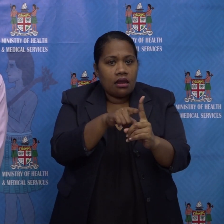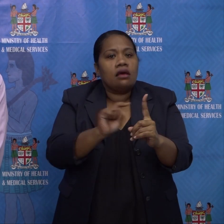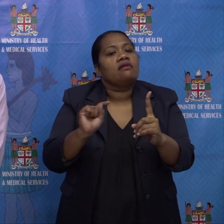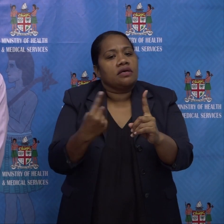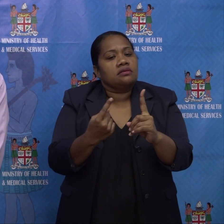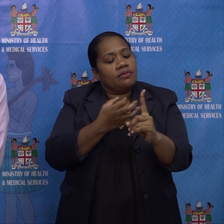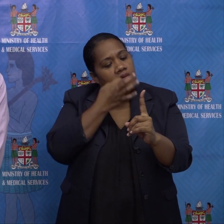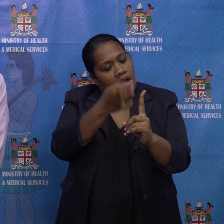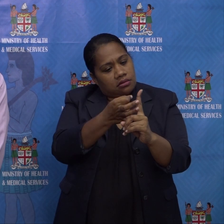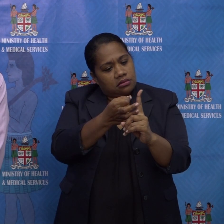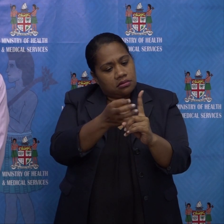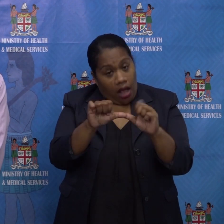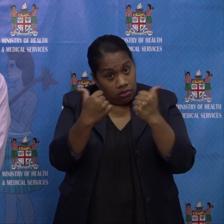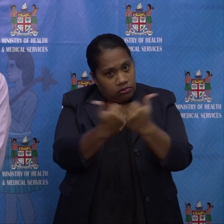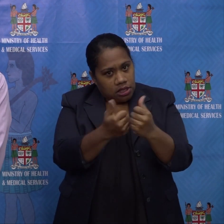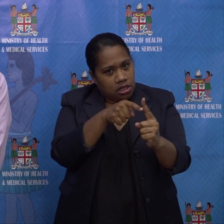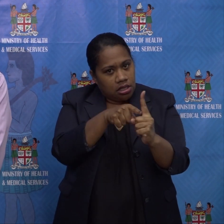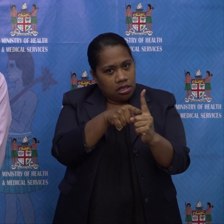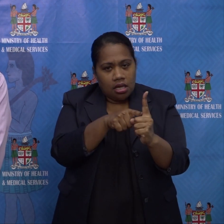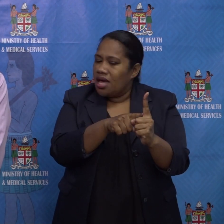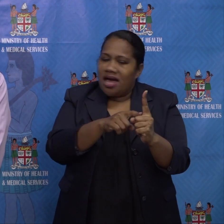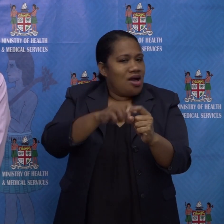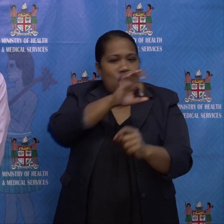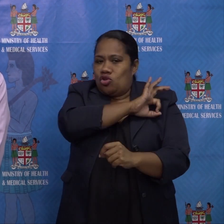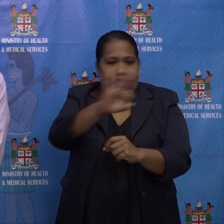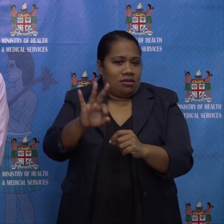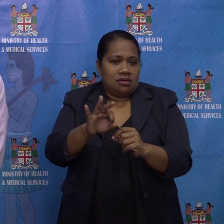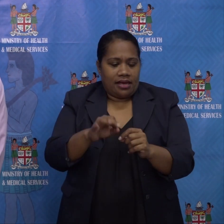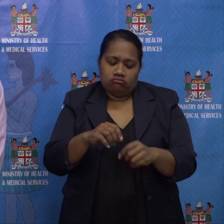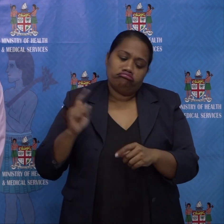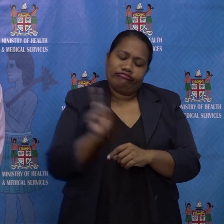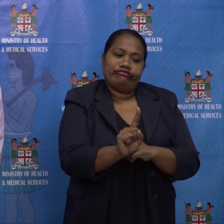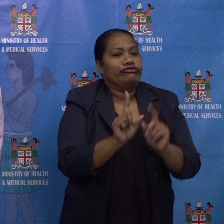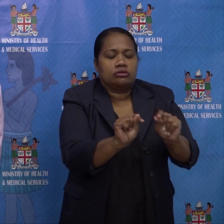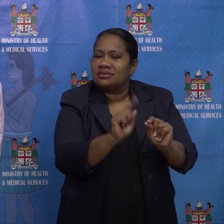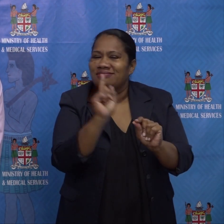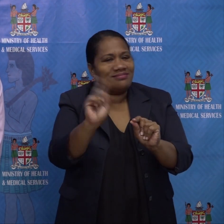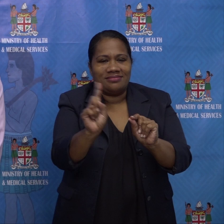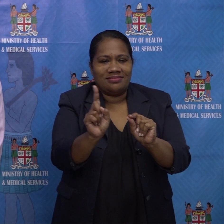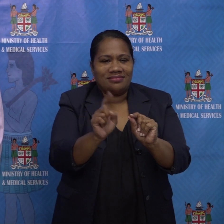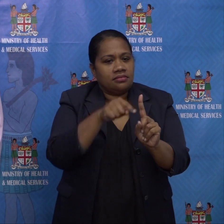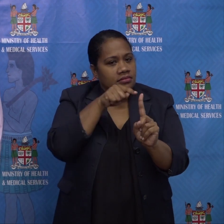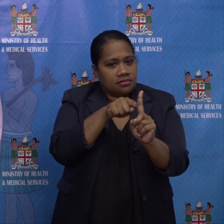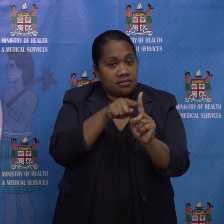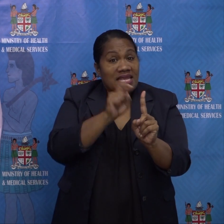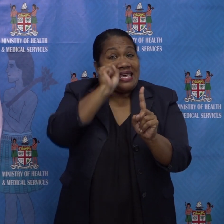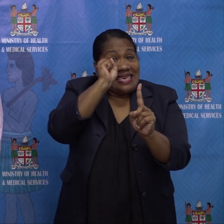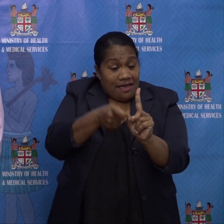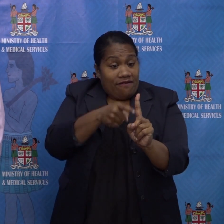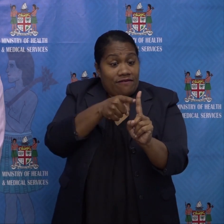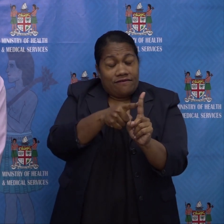consent. You never do anything without a consent. If they are unconscious or cannot make that